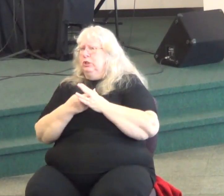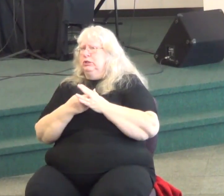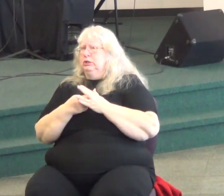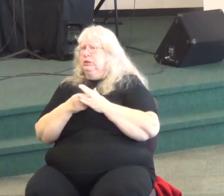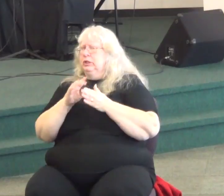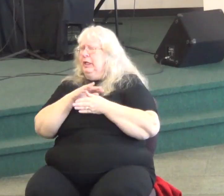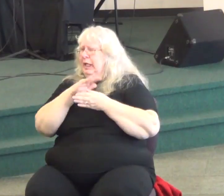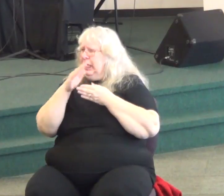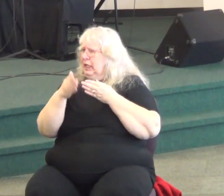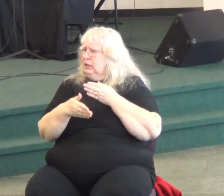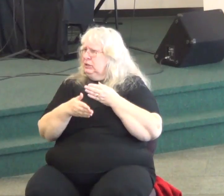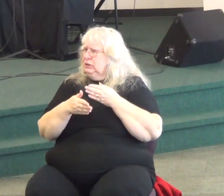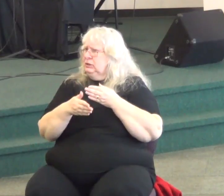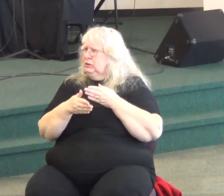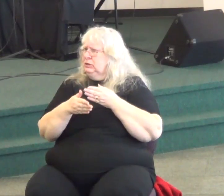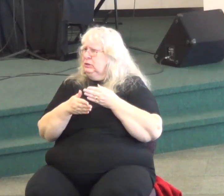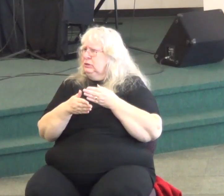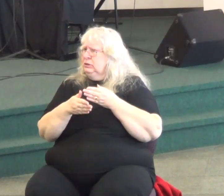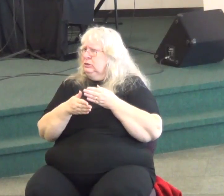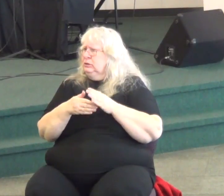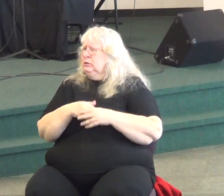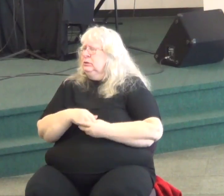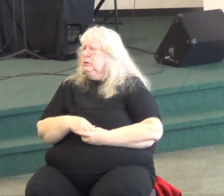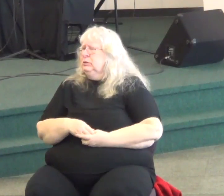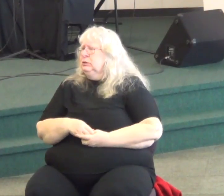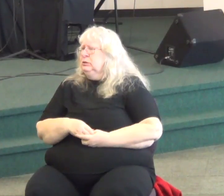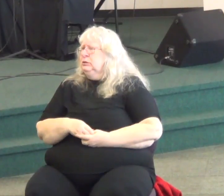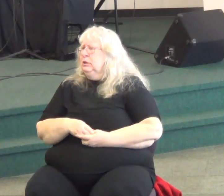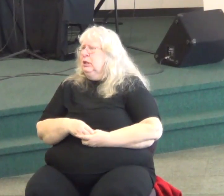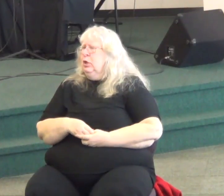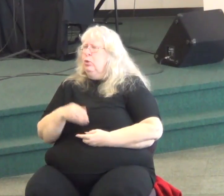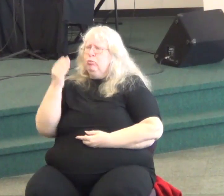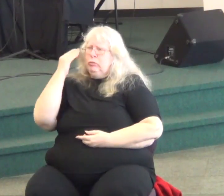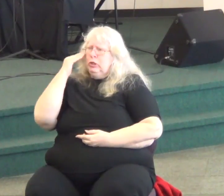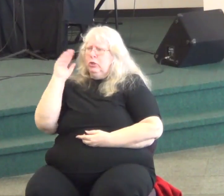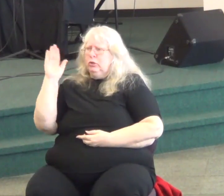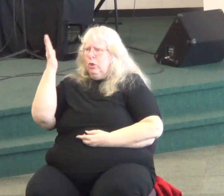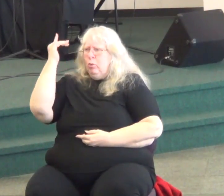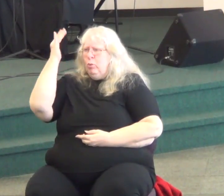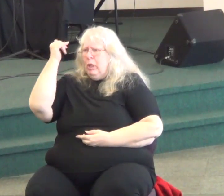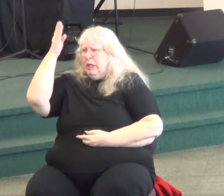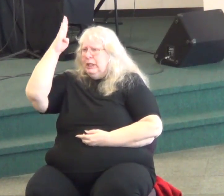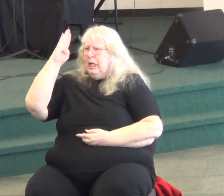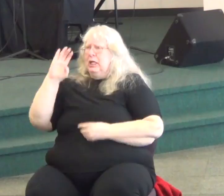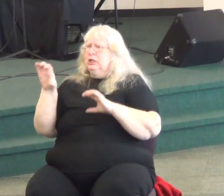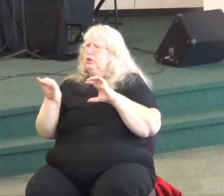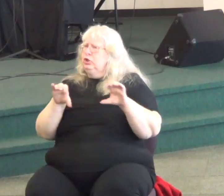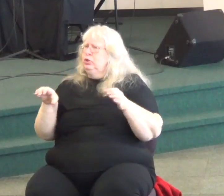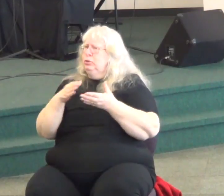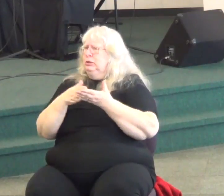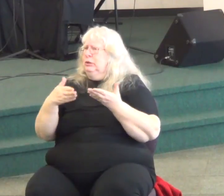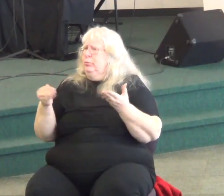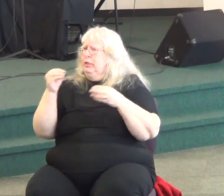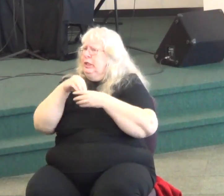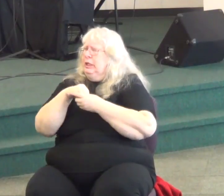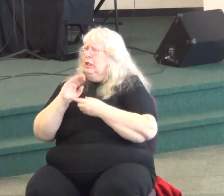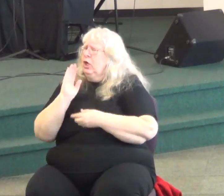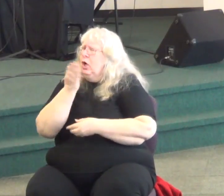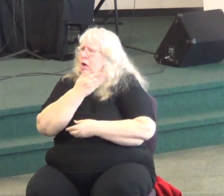never know why God is doing something in our lives for the reason he's doing it, because he's so bigger